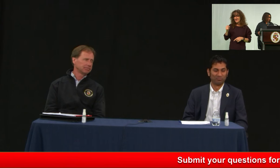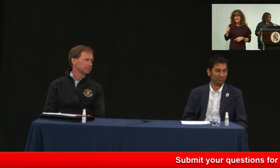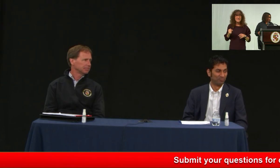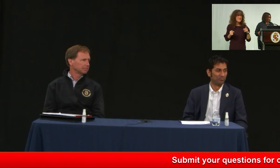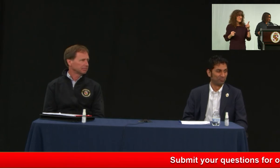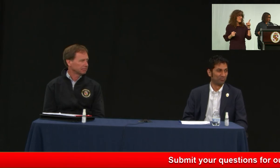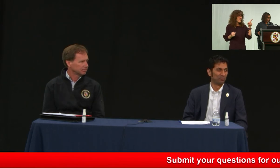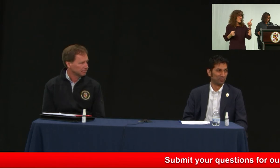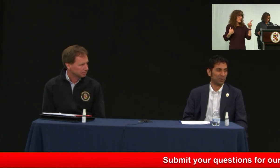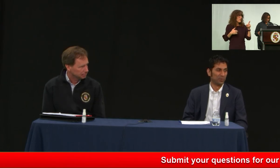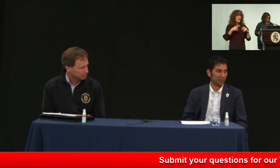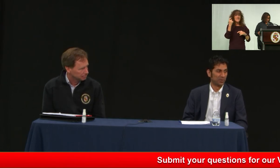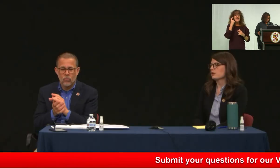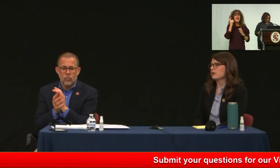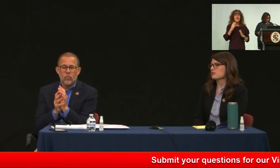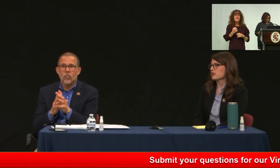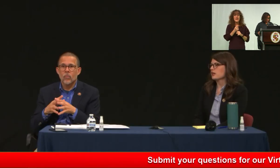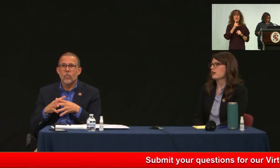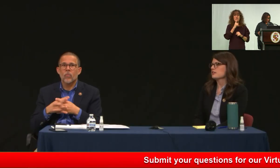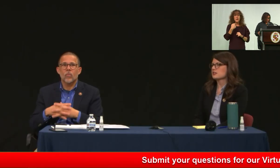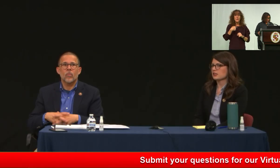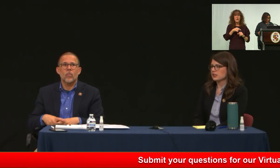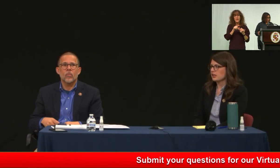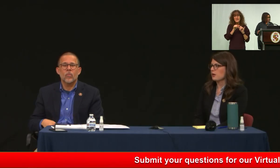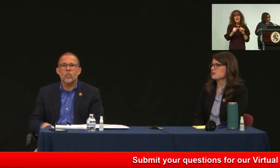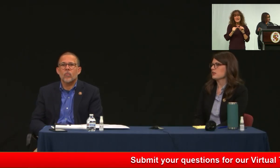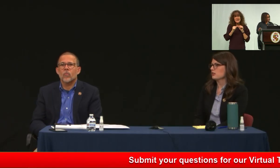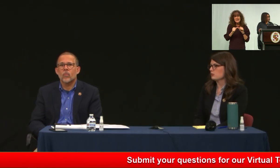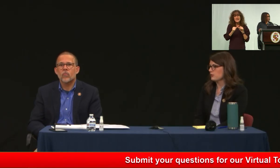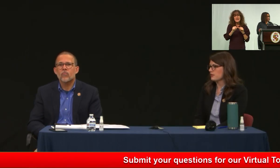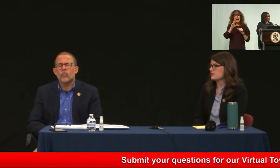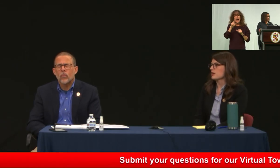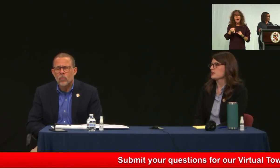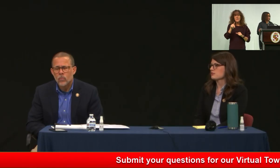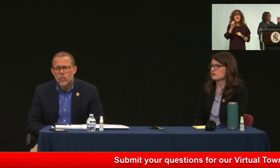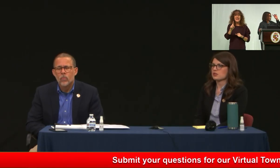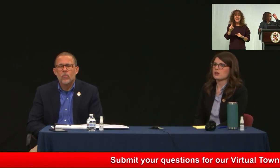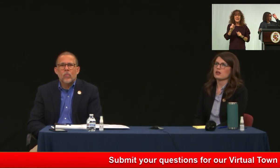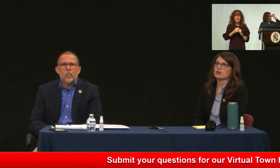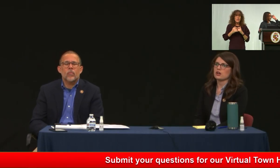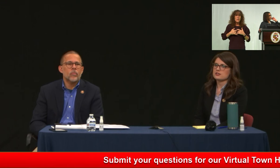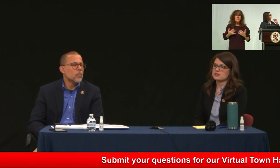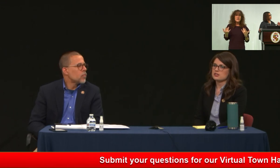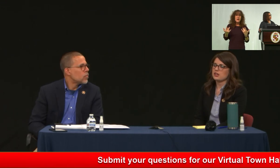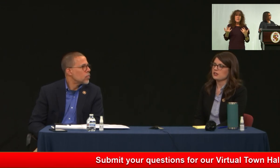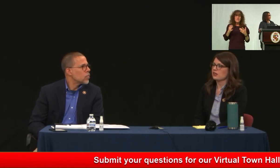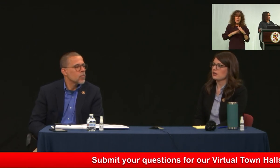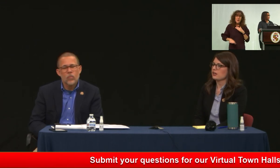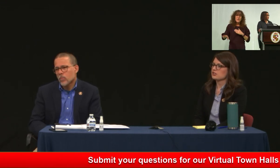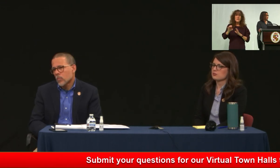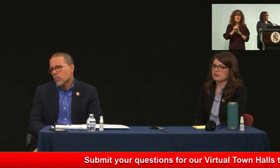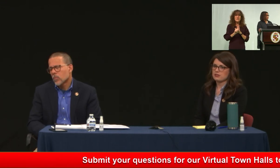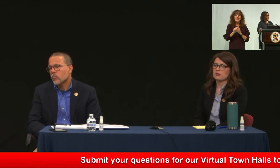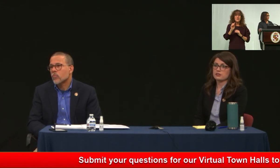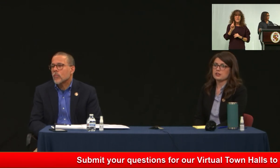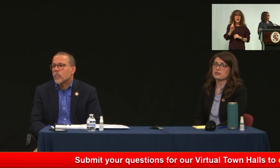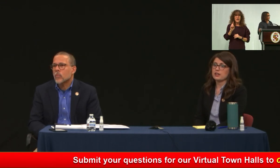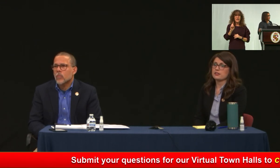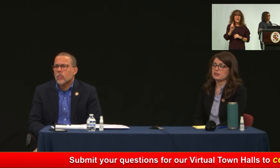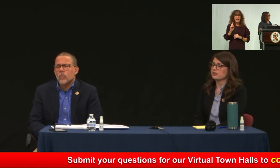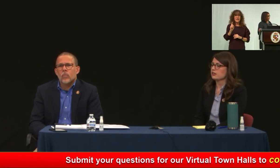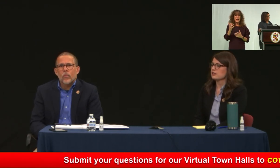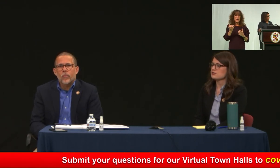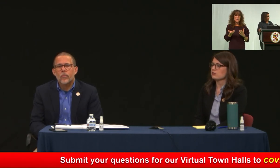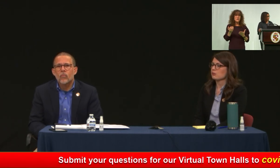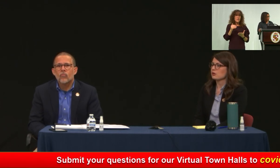think we have a governor who is making sure that we are staying constantly updated with the status of what's going on across the state. And I just want to